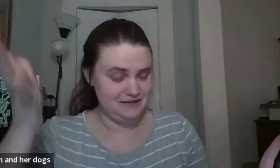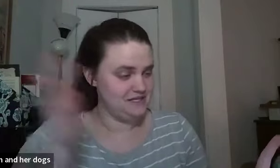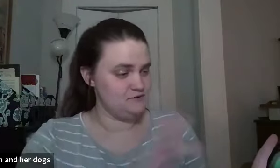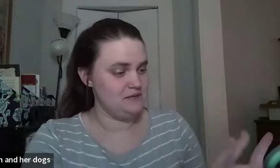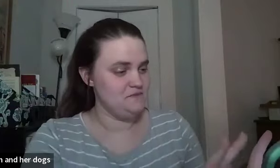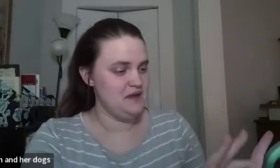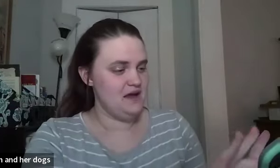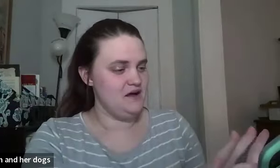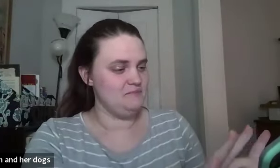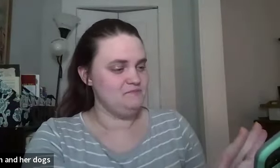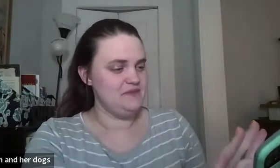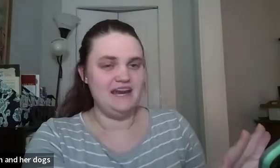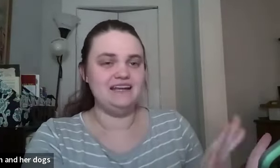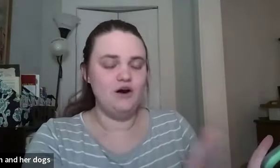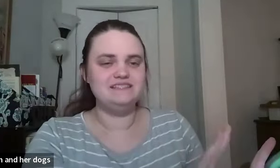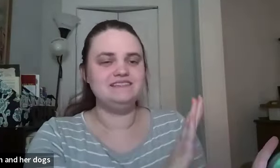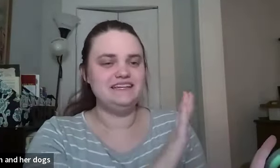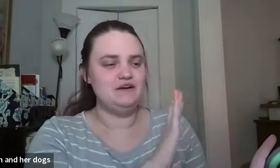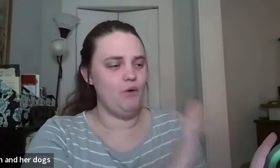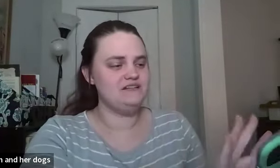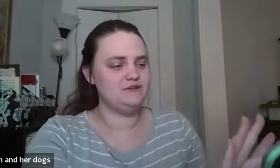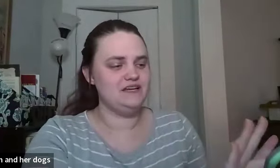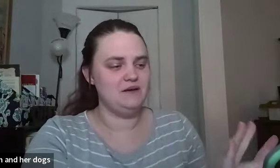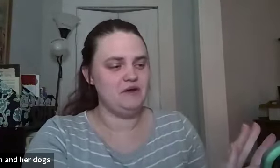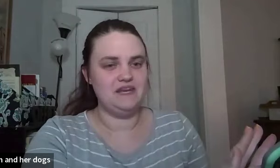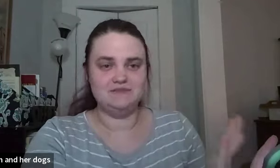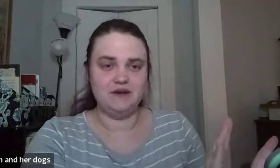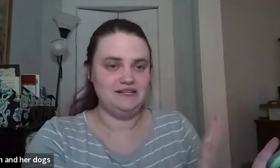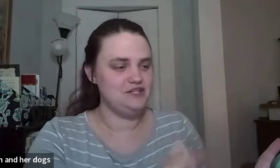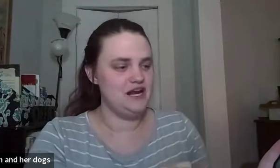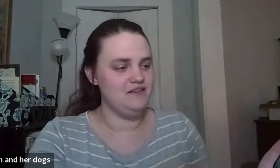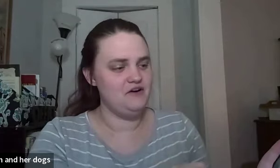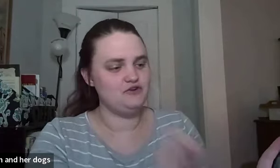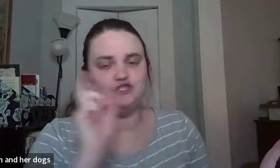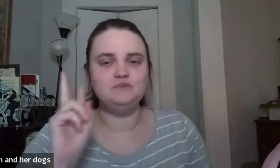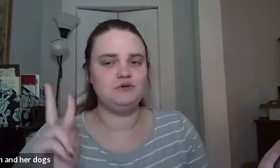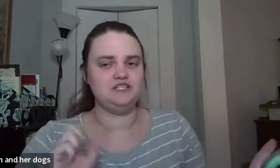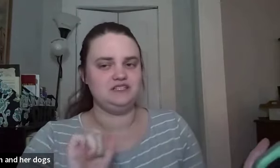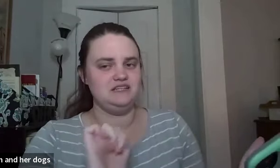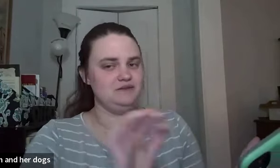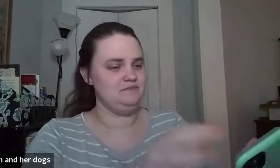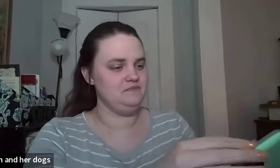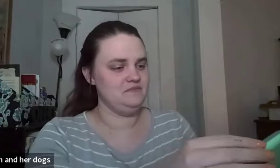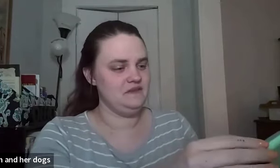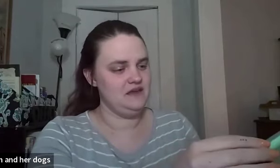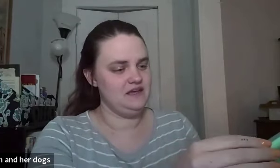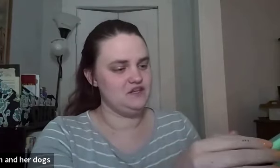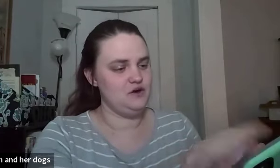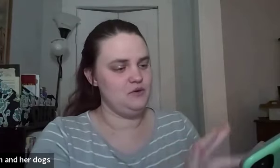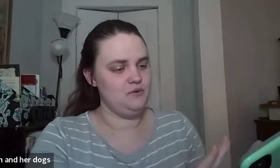makes for me. And I constantly always forget about the next page. And I love how there's 2 more questions there. And so we're